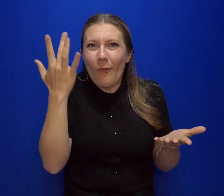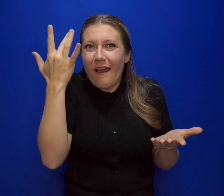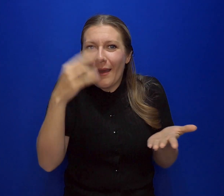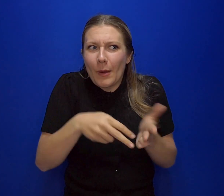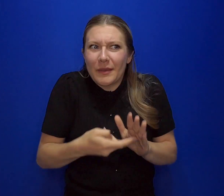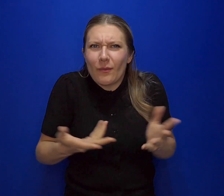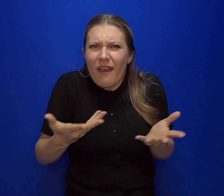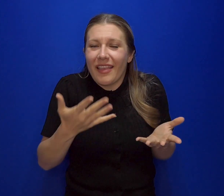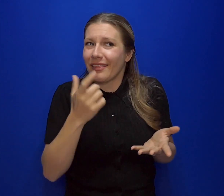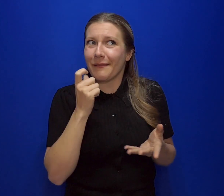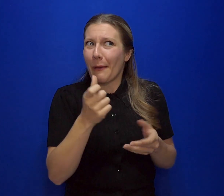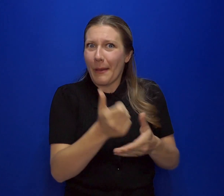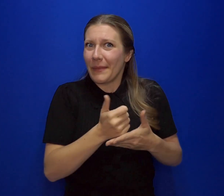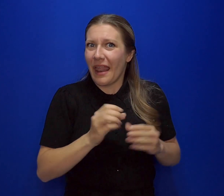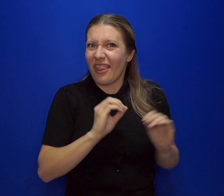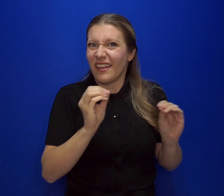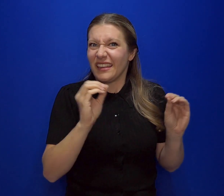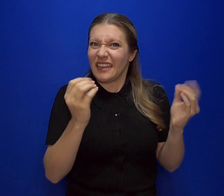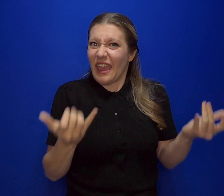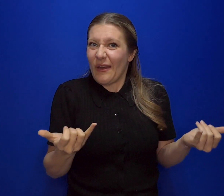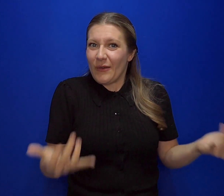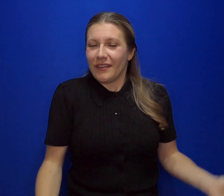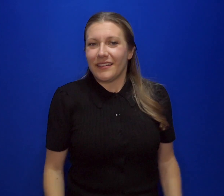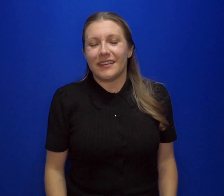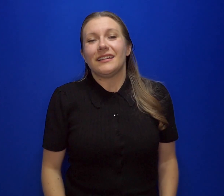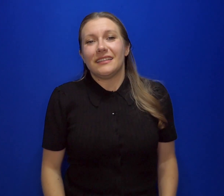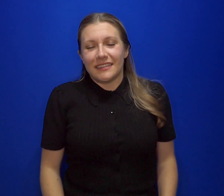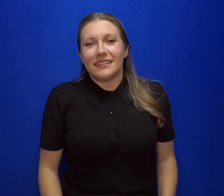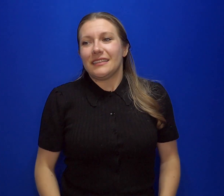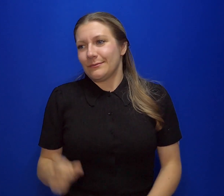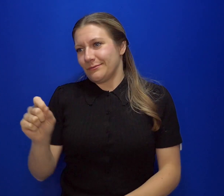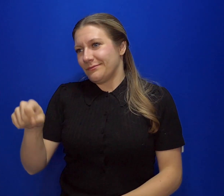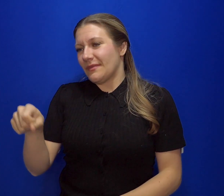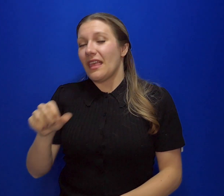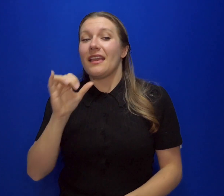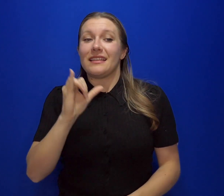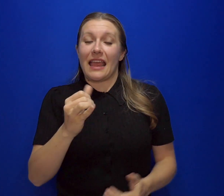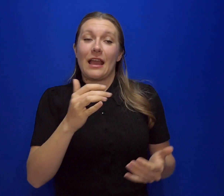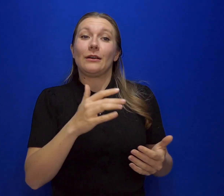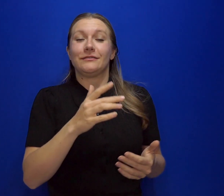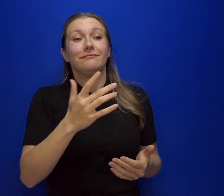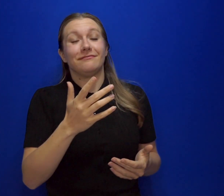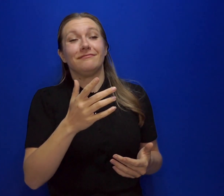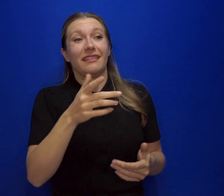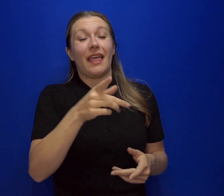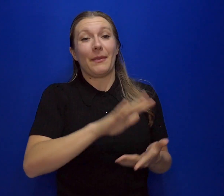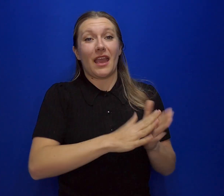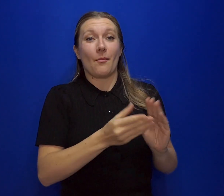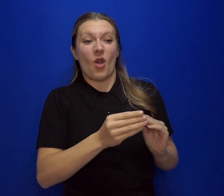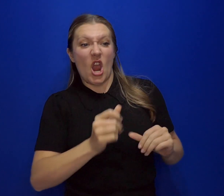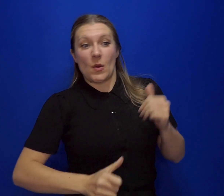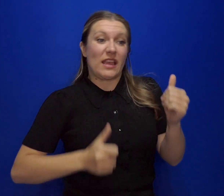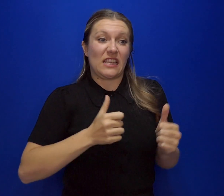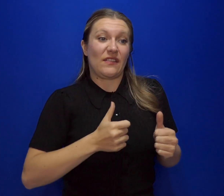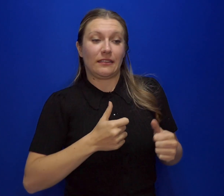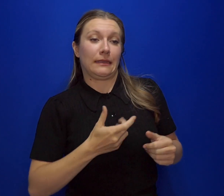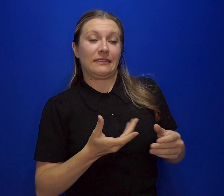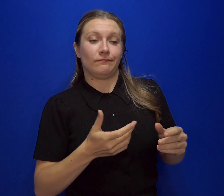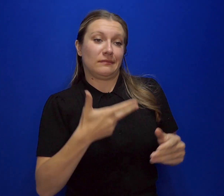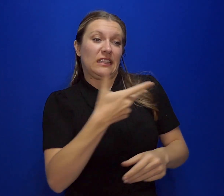that? It's not going to do anything to help me at this point, right? Yeah. And that's when they get more aggressive. And then you're like, oh, well, I clearly should have taken the 0.2